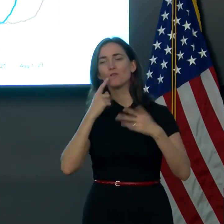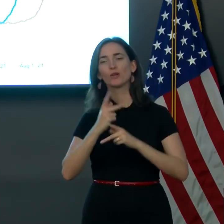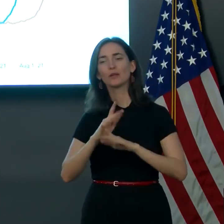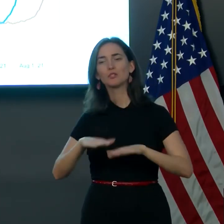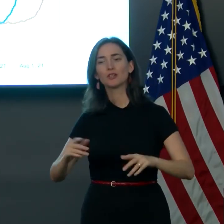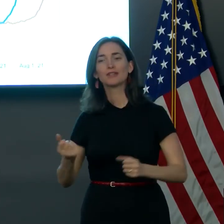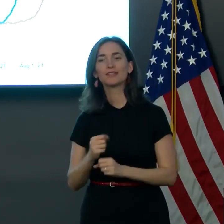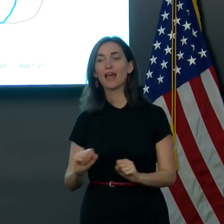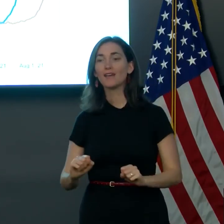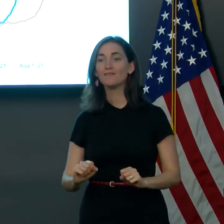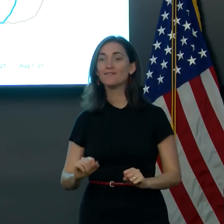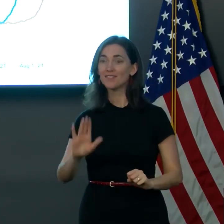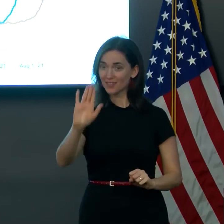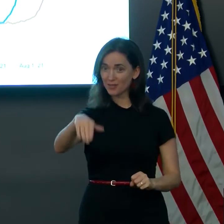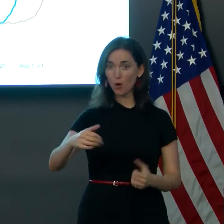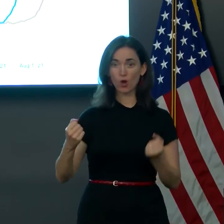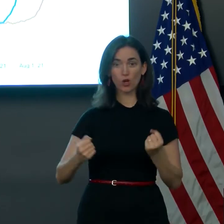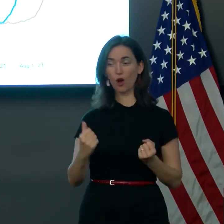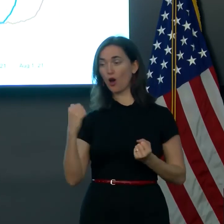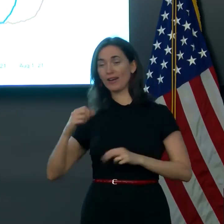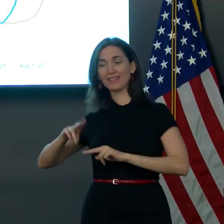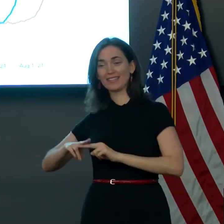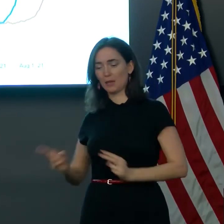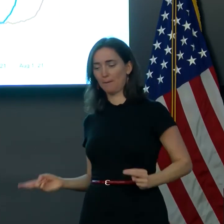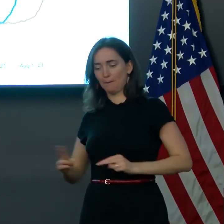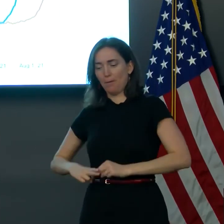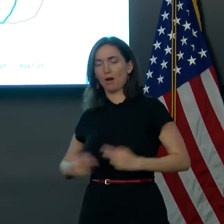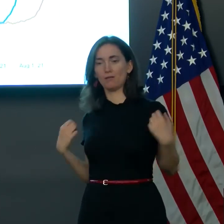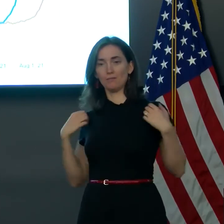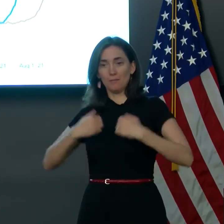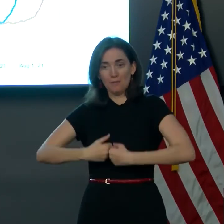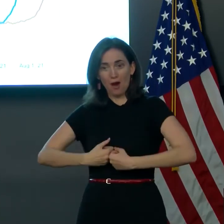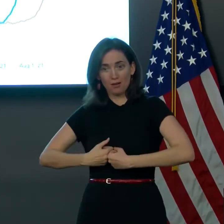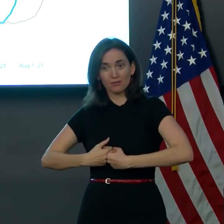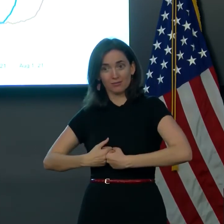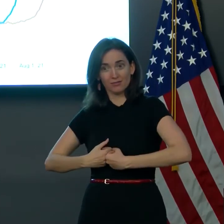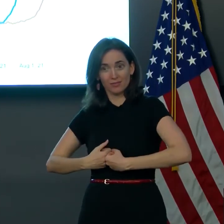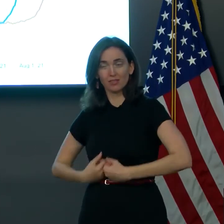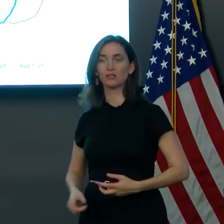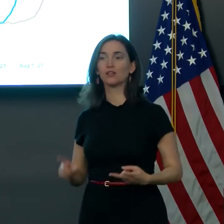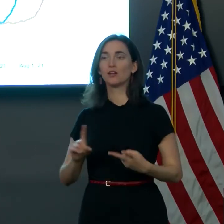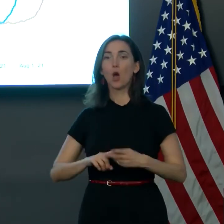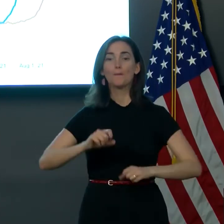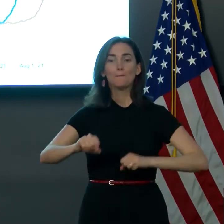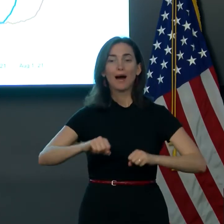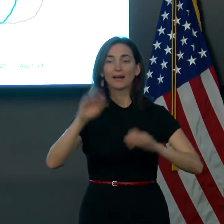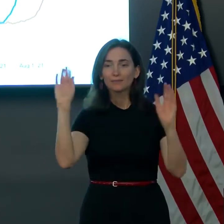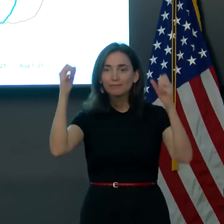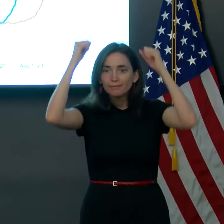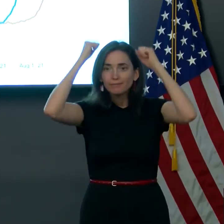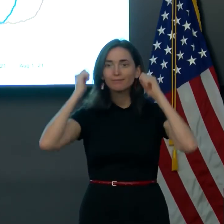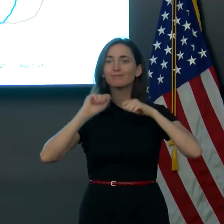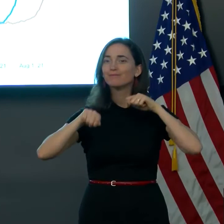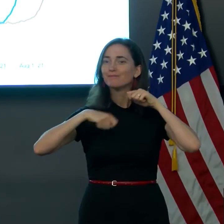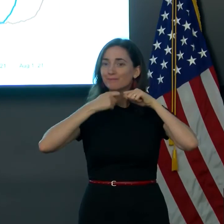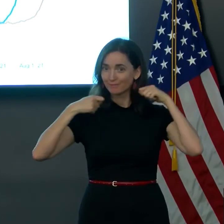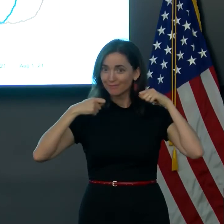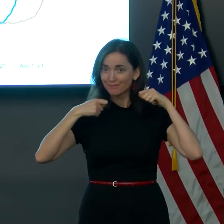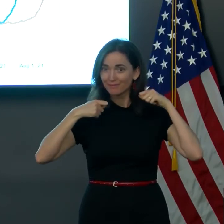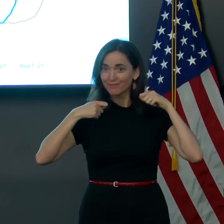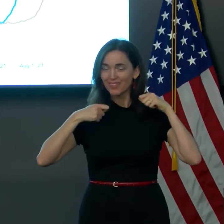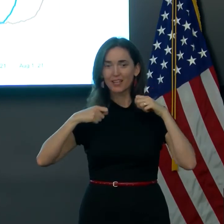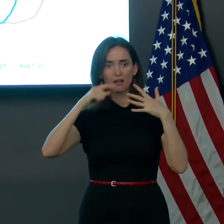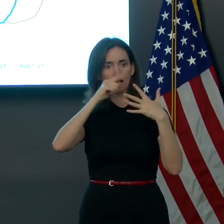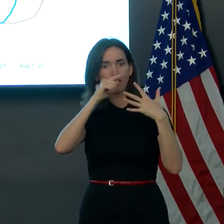From buckling up your baby and toddler in a car seat, to putting on a bike helmet when your child goes off for a bike ride. These